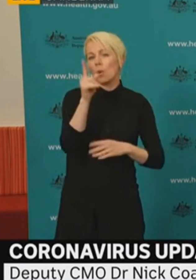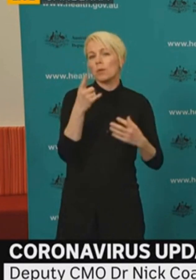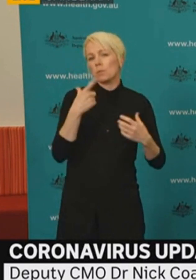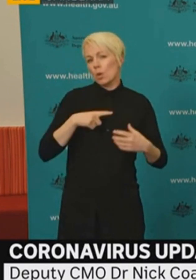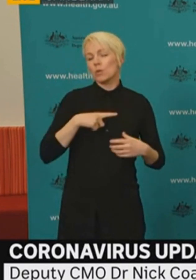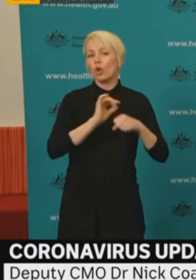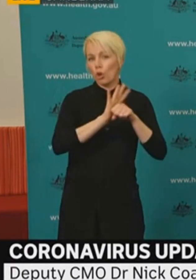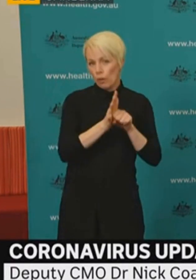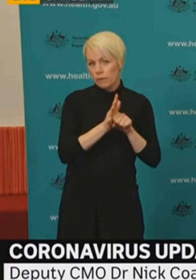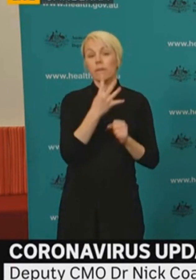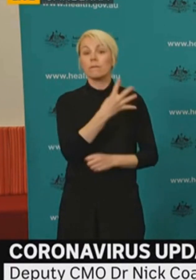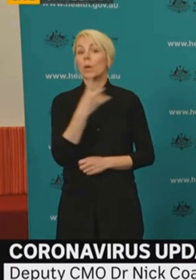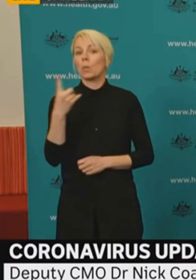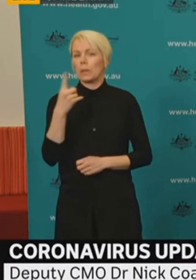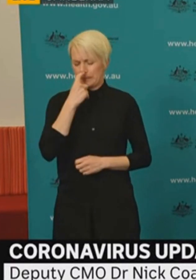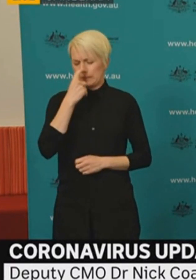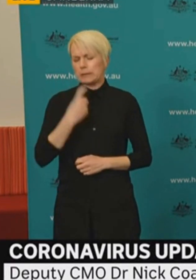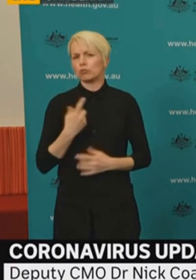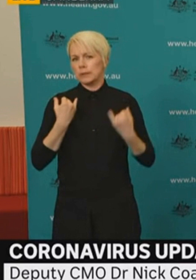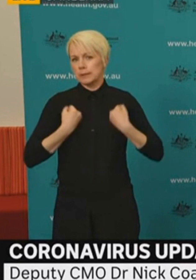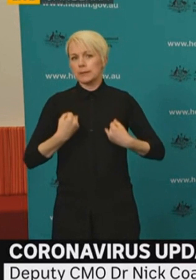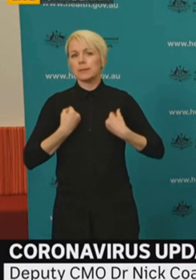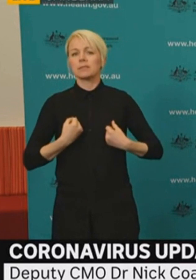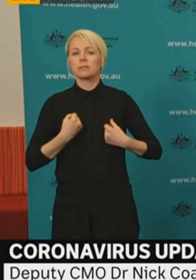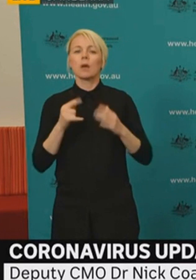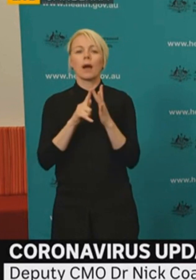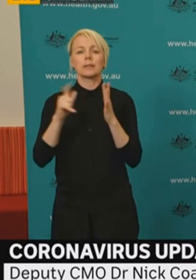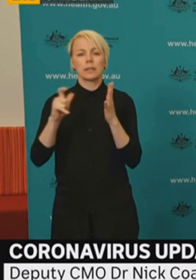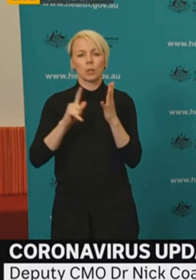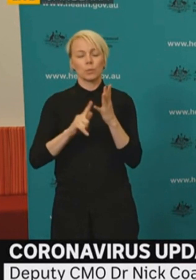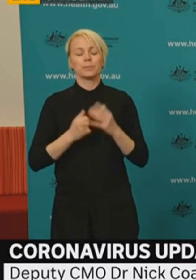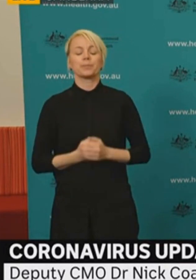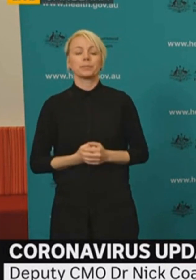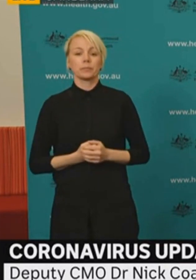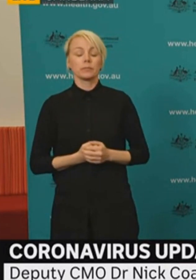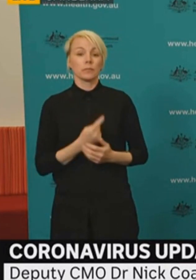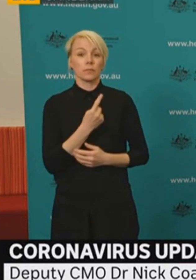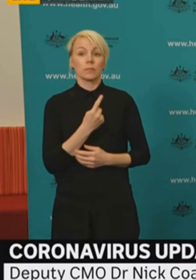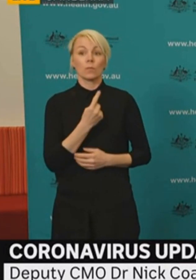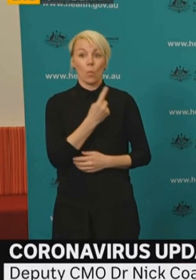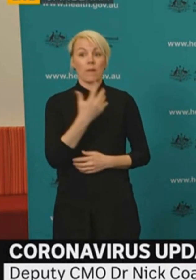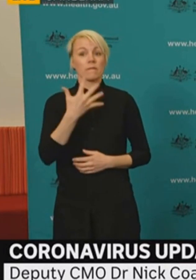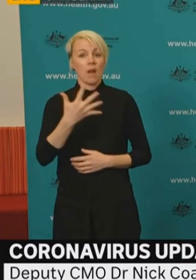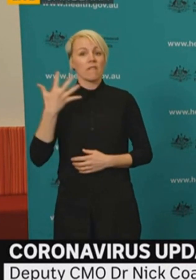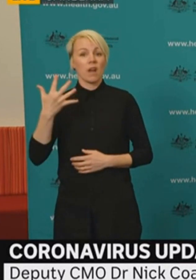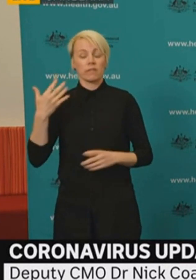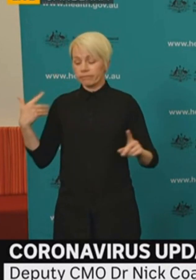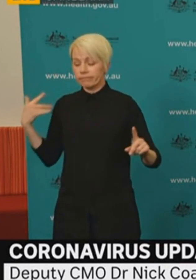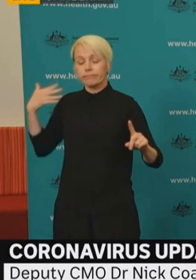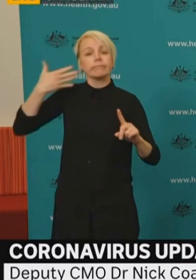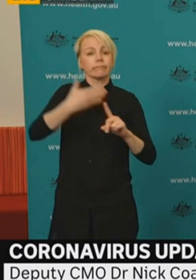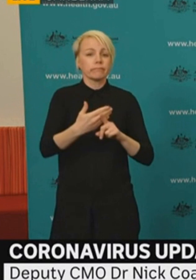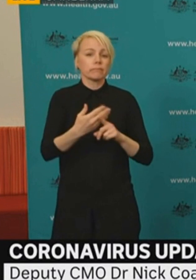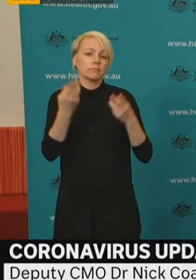and 41 are in intensive care units. 155 people have lost their lives to coronavirus